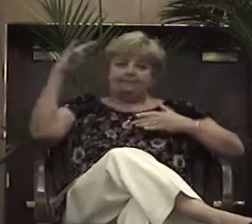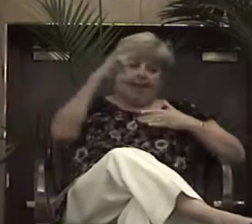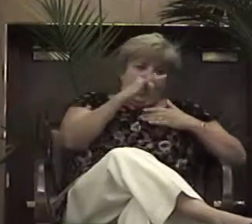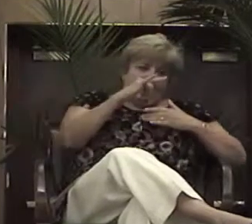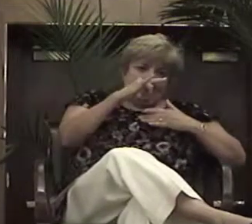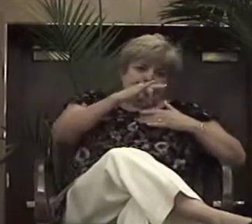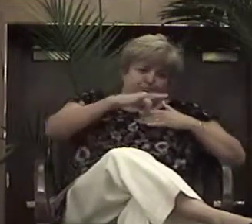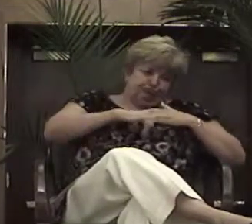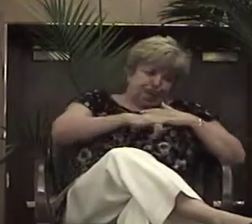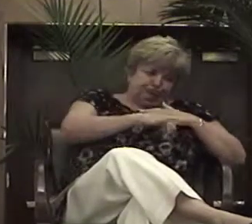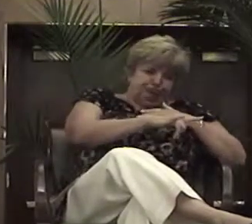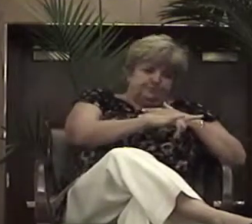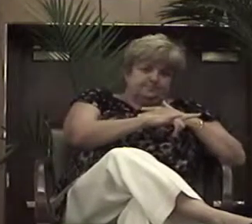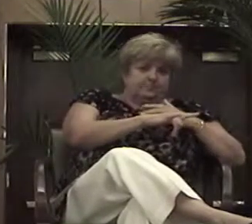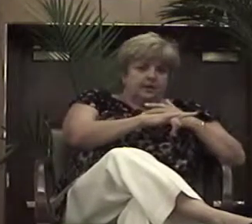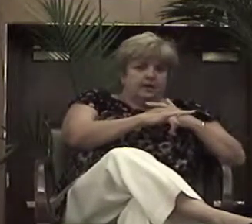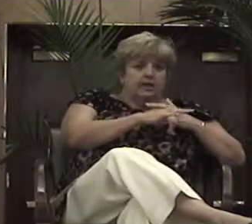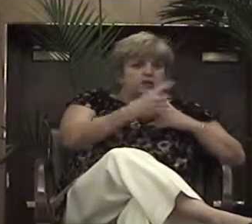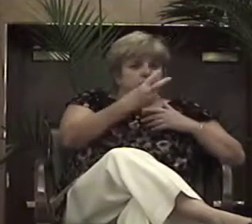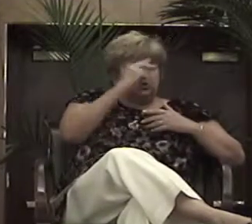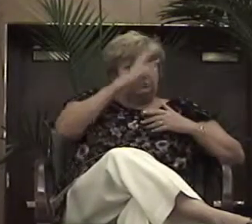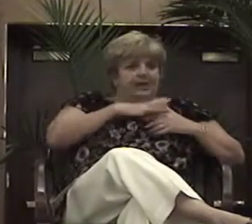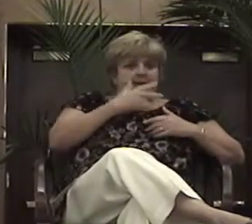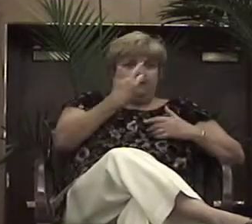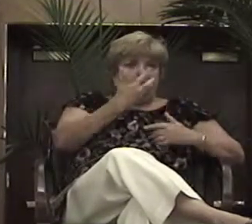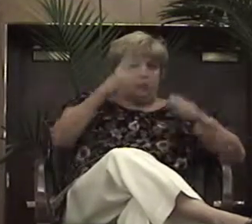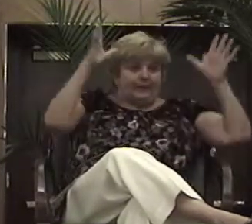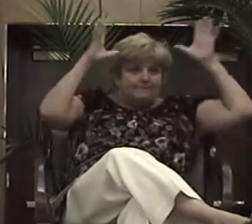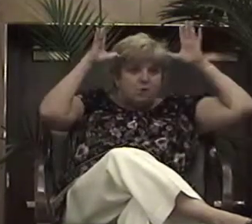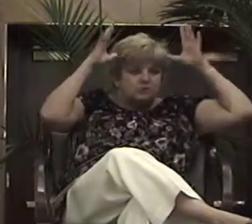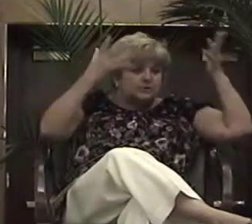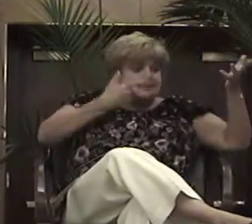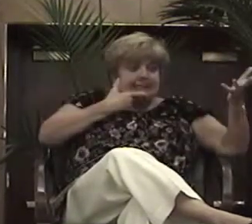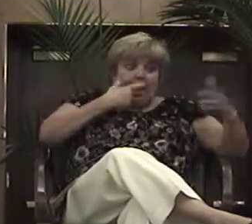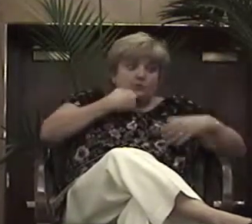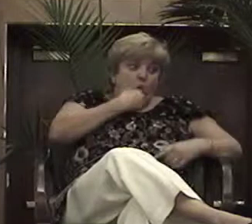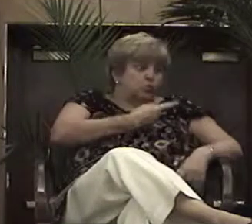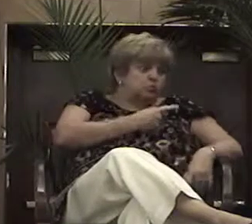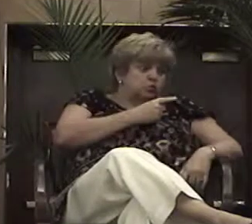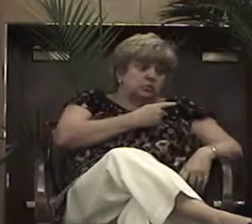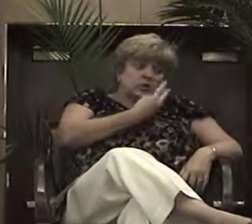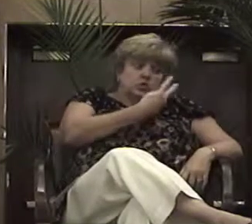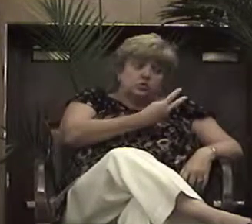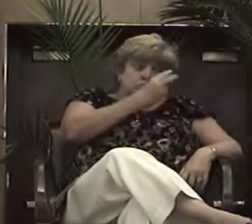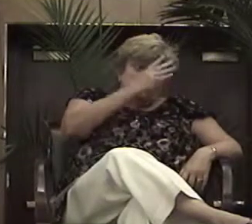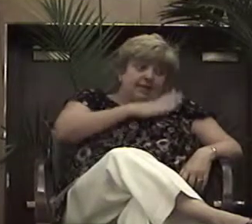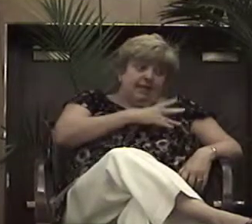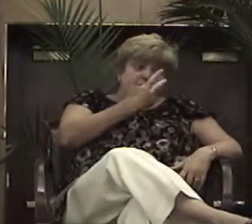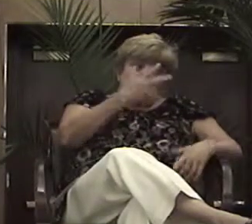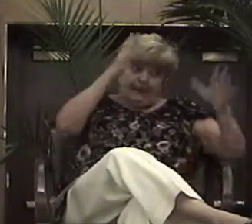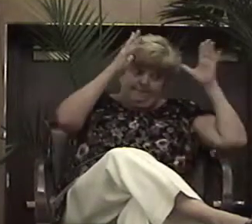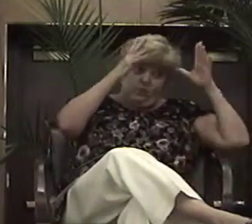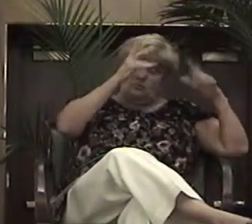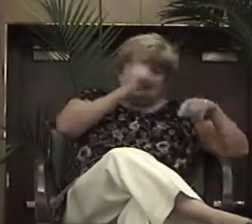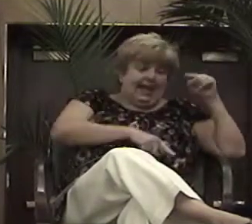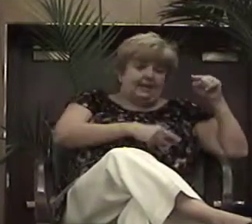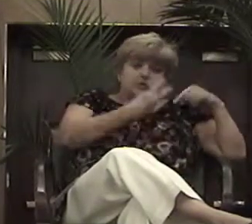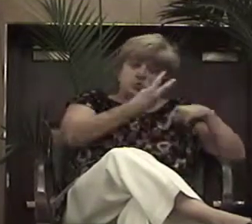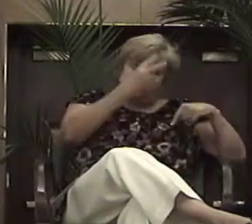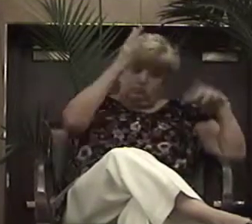There they were, and they had 3 moose. He said, I told you, we can't get 3 moose, you 200s and your gear on this plane and get out of here. They said, don't give us that stuff. We heard